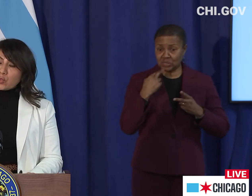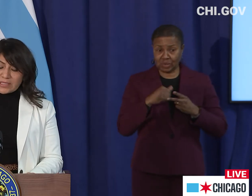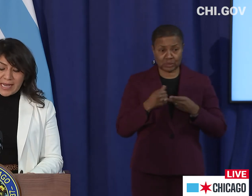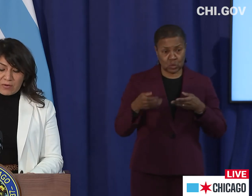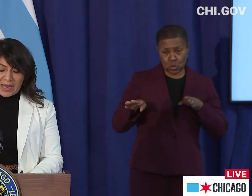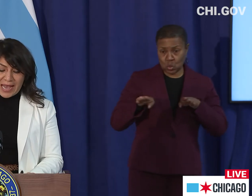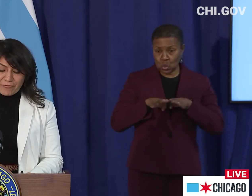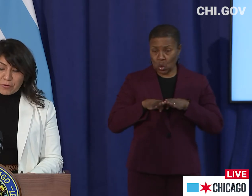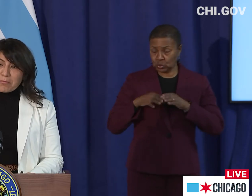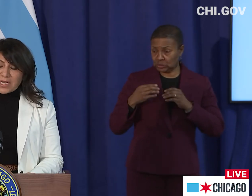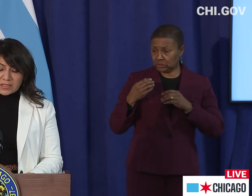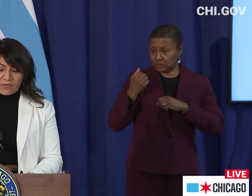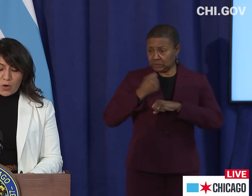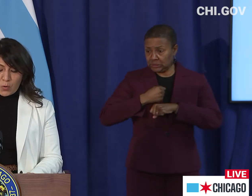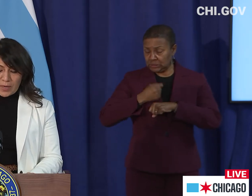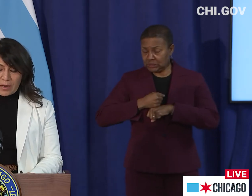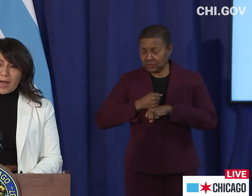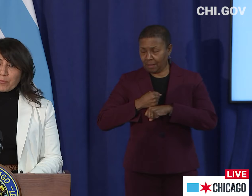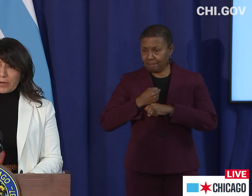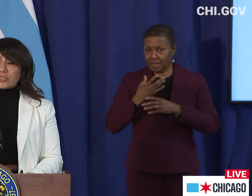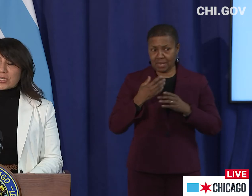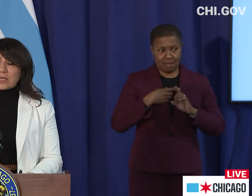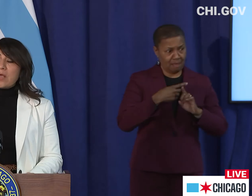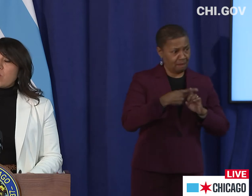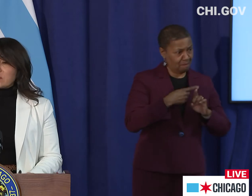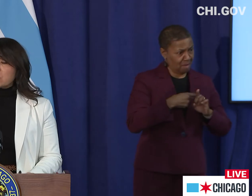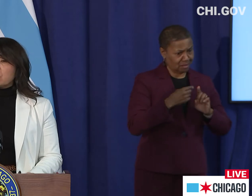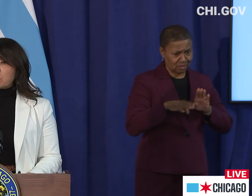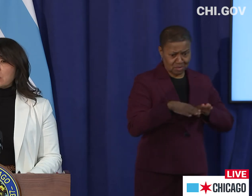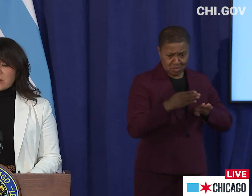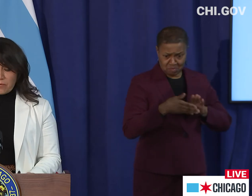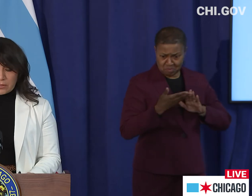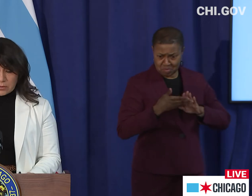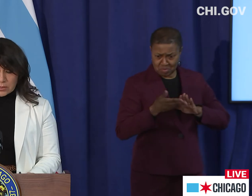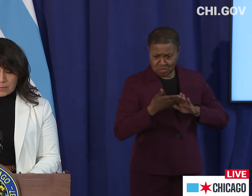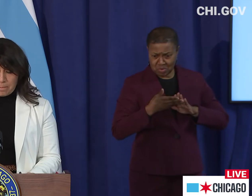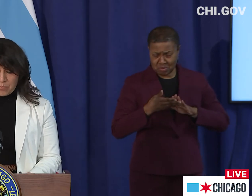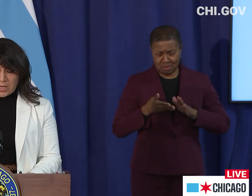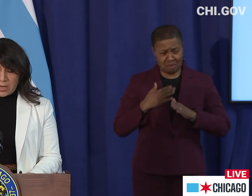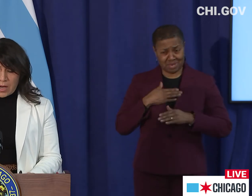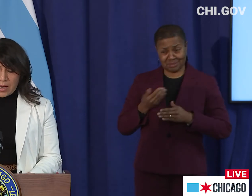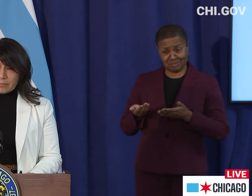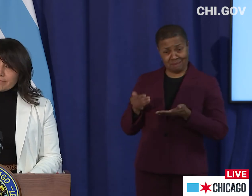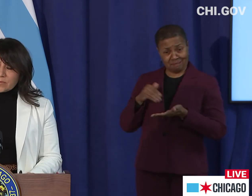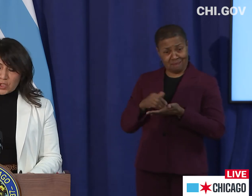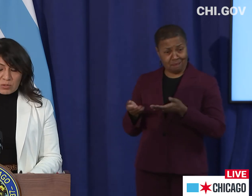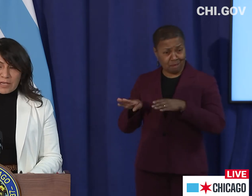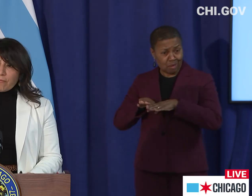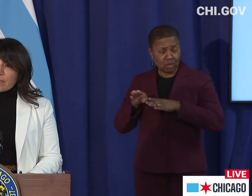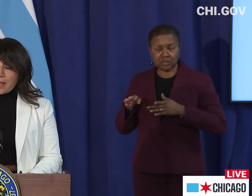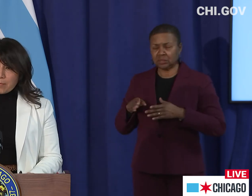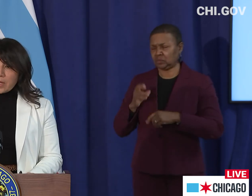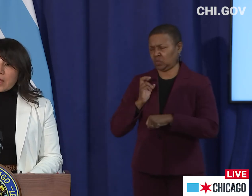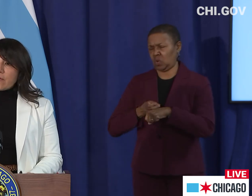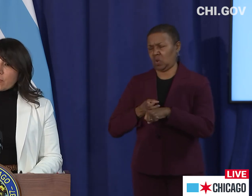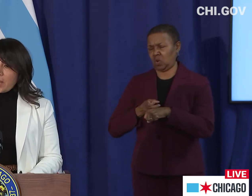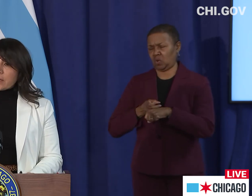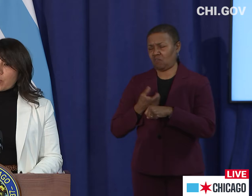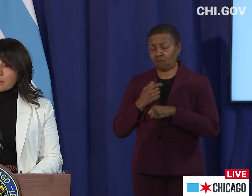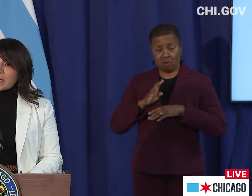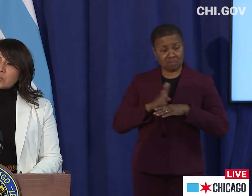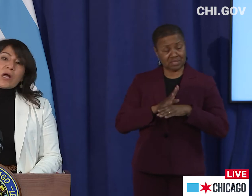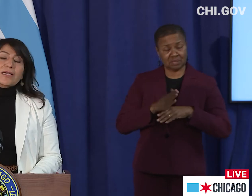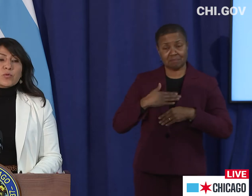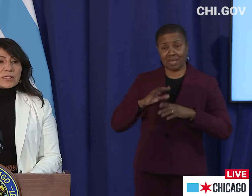to close down after months of open operation was extremely difficult. Certainly for them, for